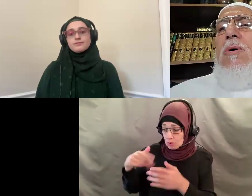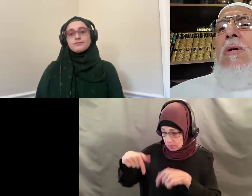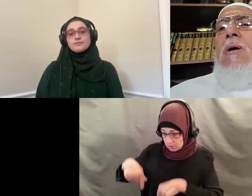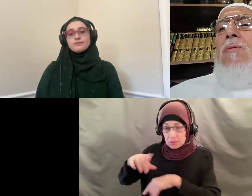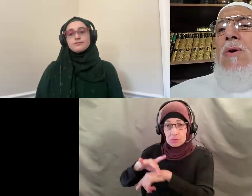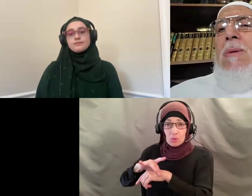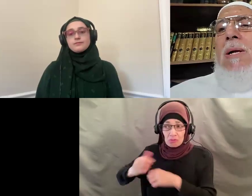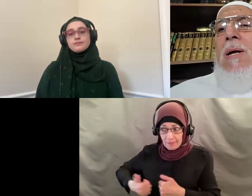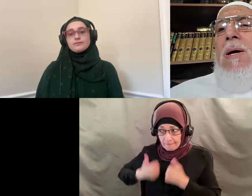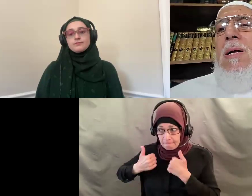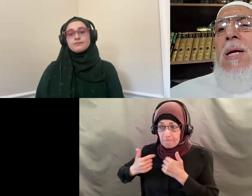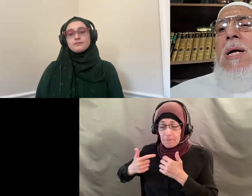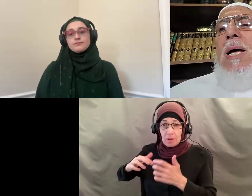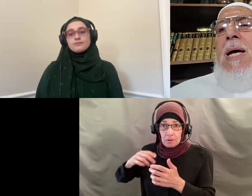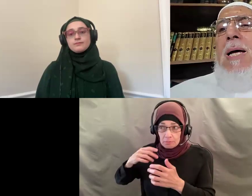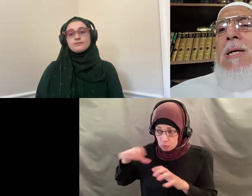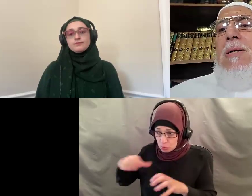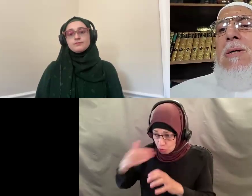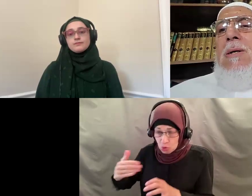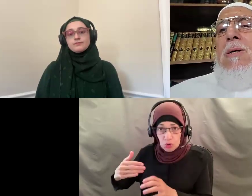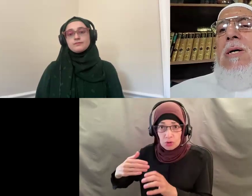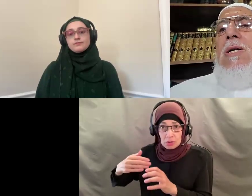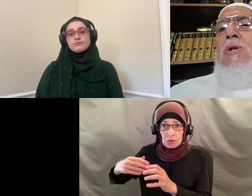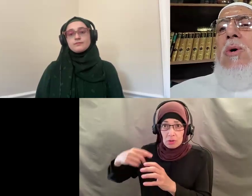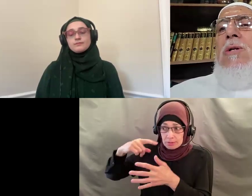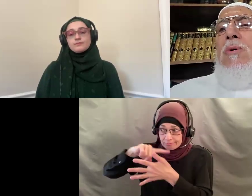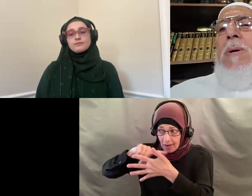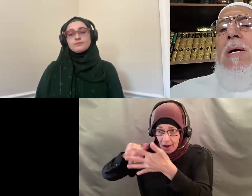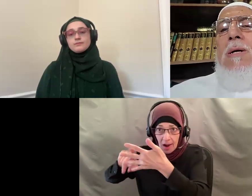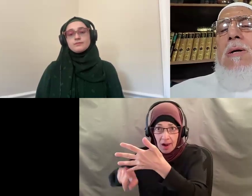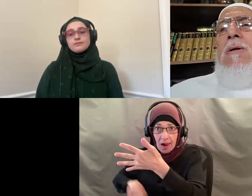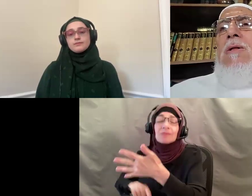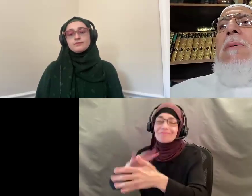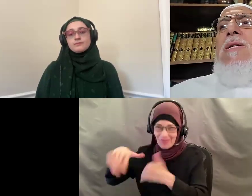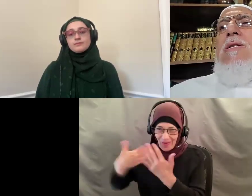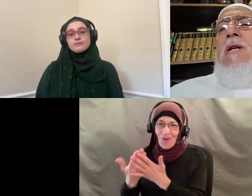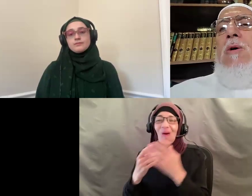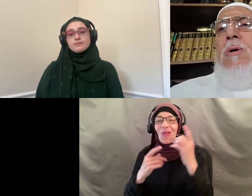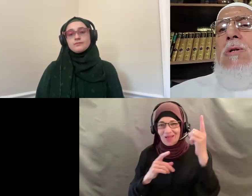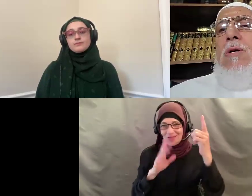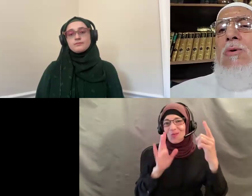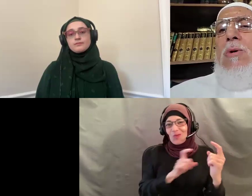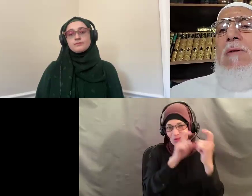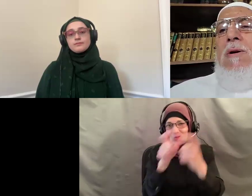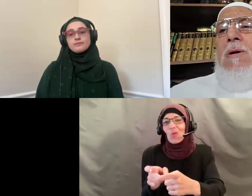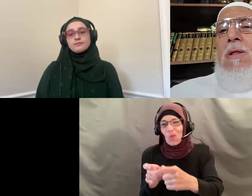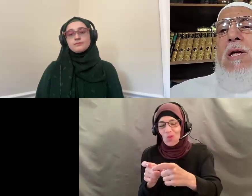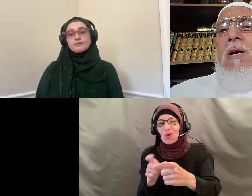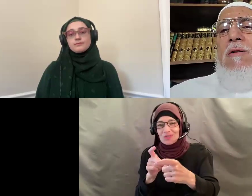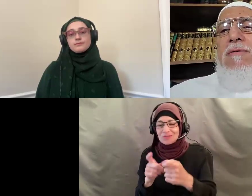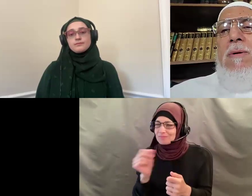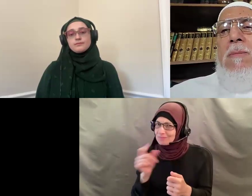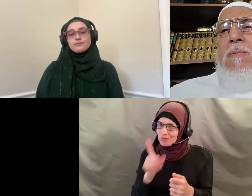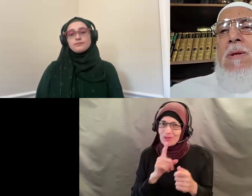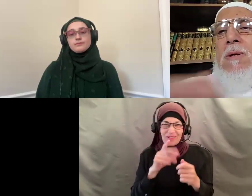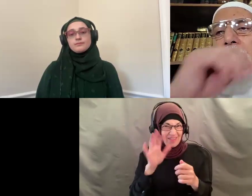your reward from Allah, and it is going to be the best reward you could ever think